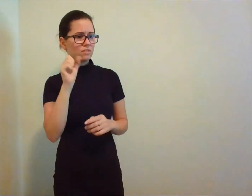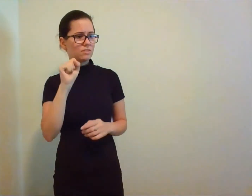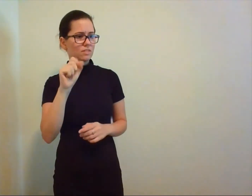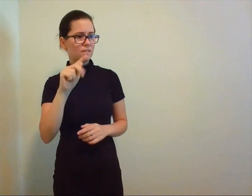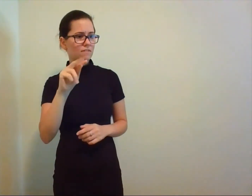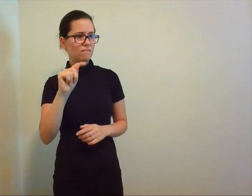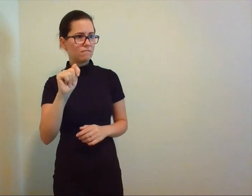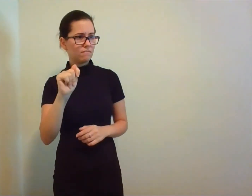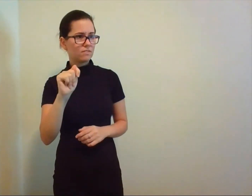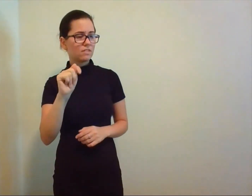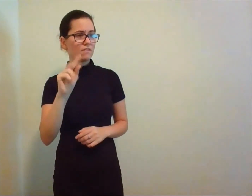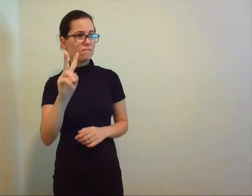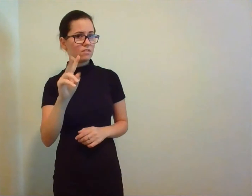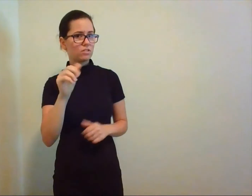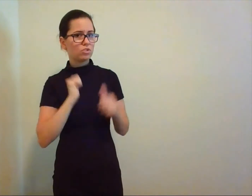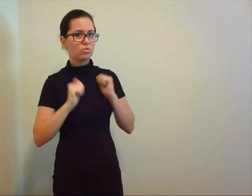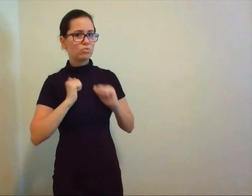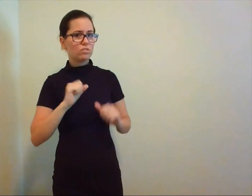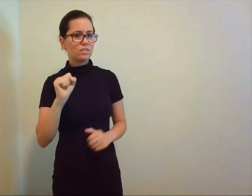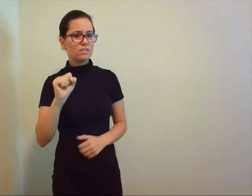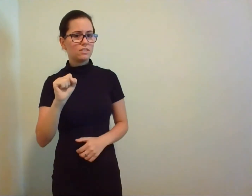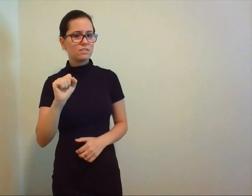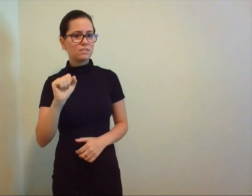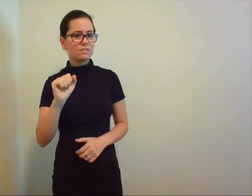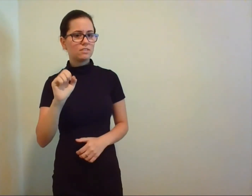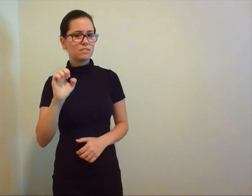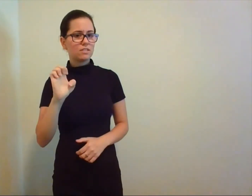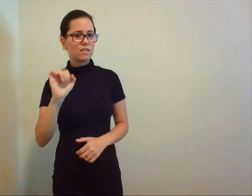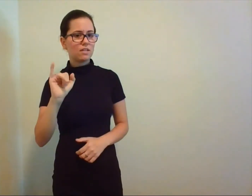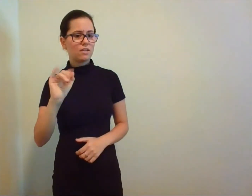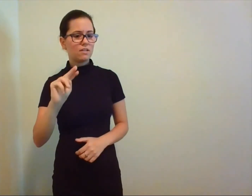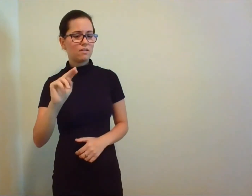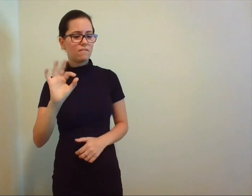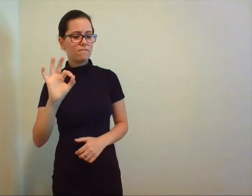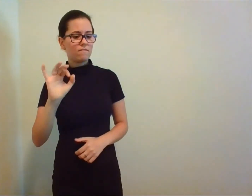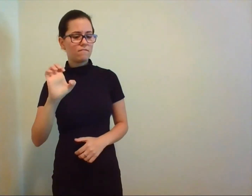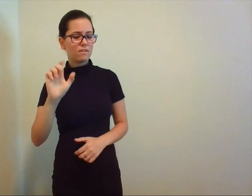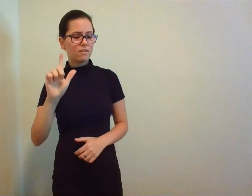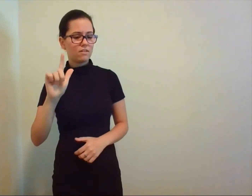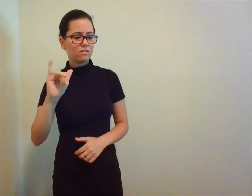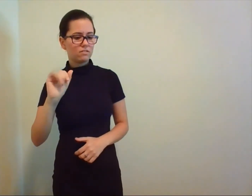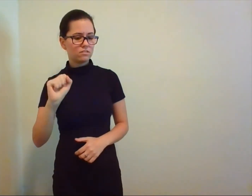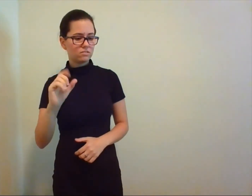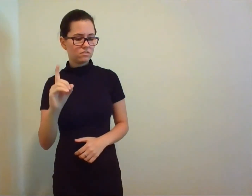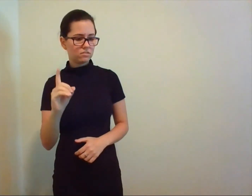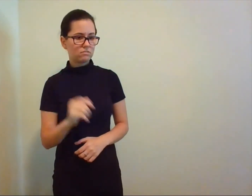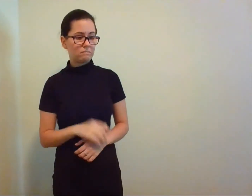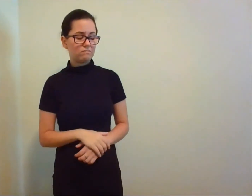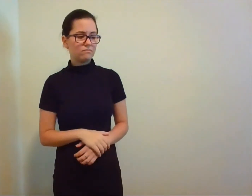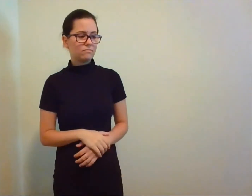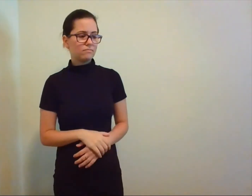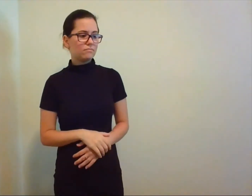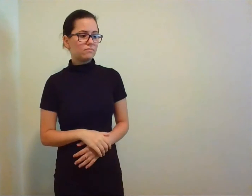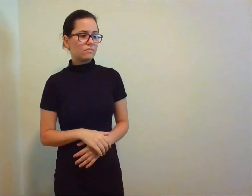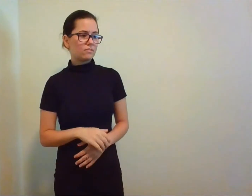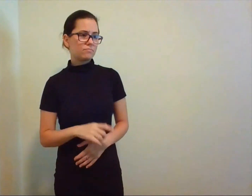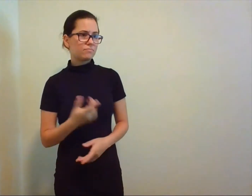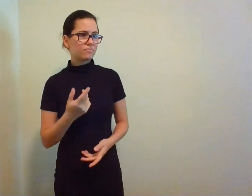walked in, everyone would cheer and clap. But it was awesome. But then there was a controversy because he got belligerent at